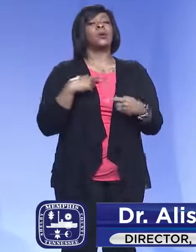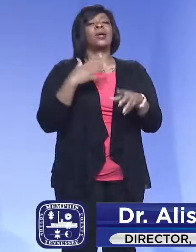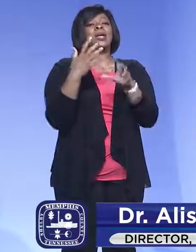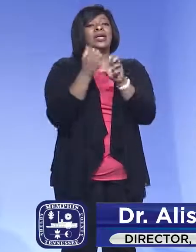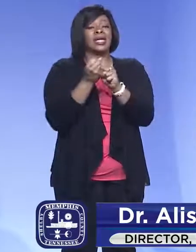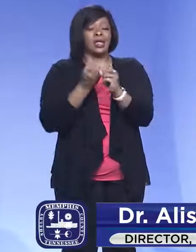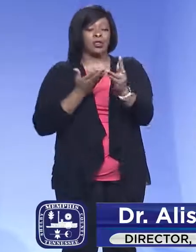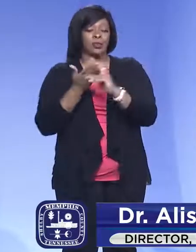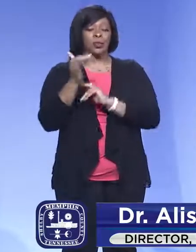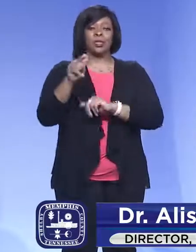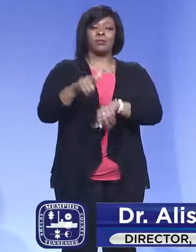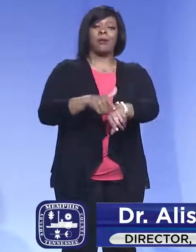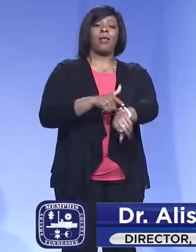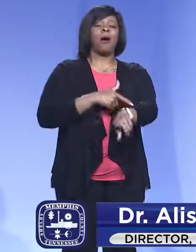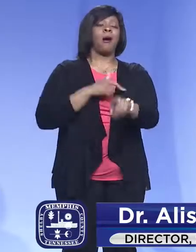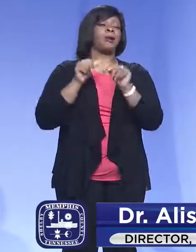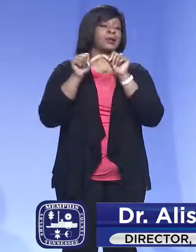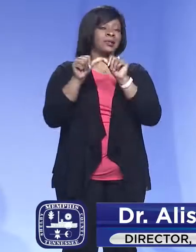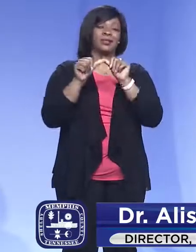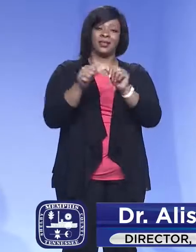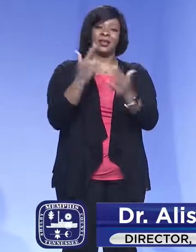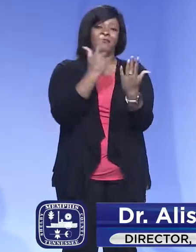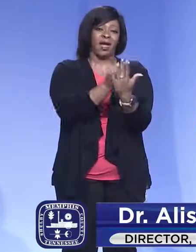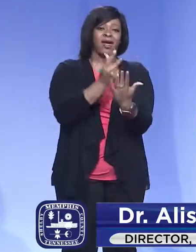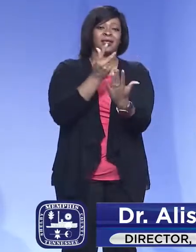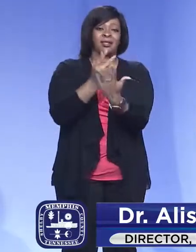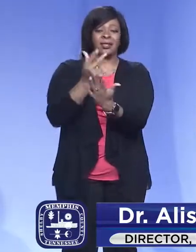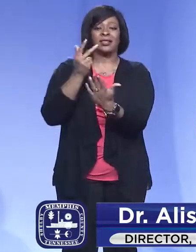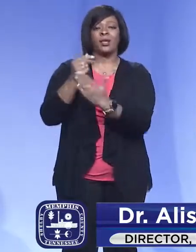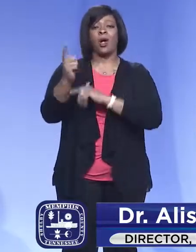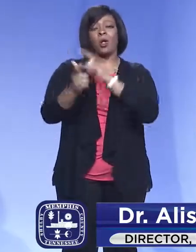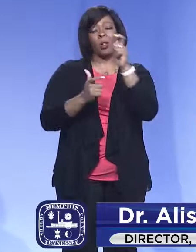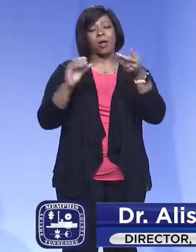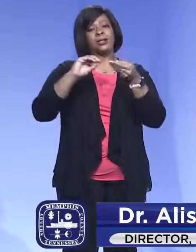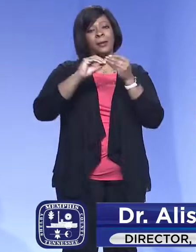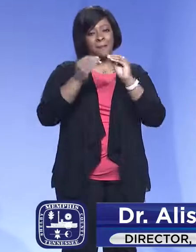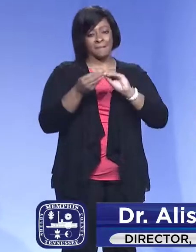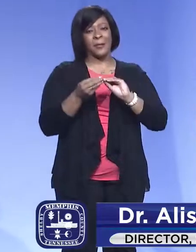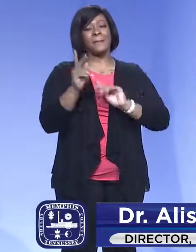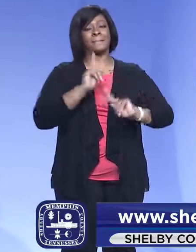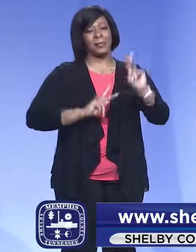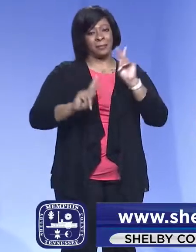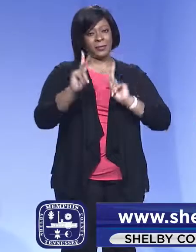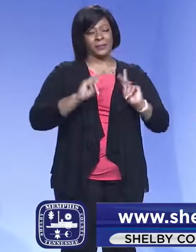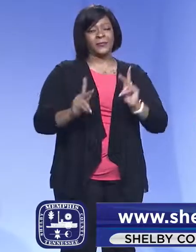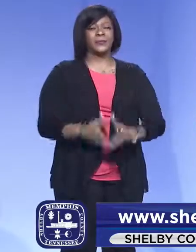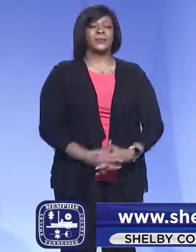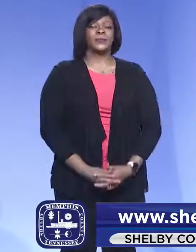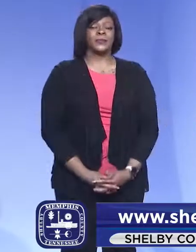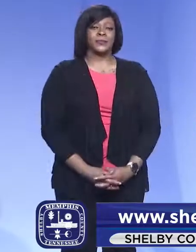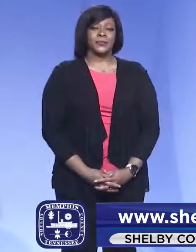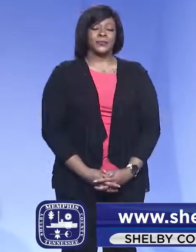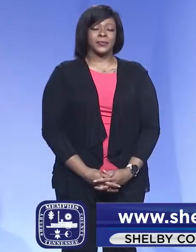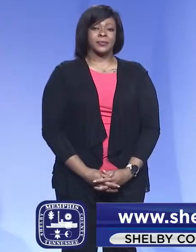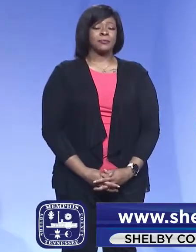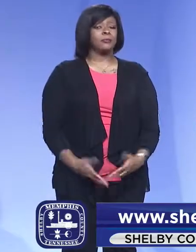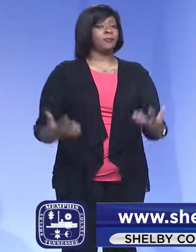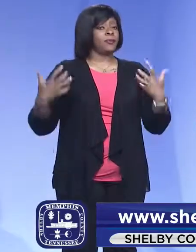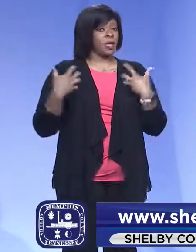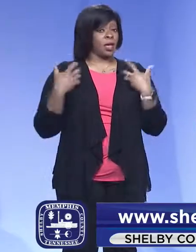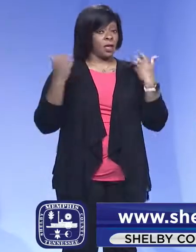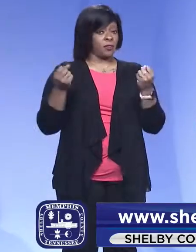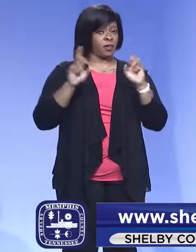through this long tunnel of vaccinating a very large number of people. The health